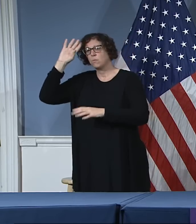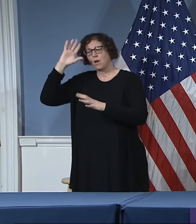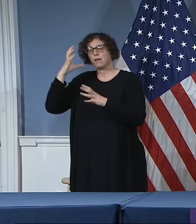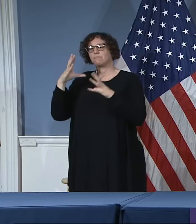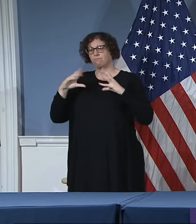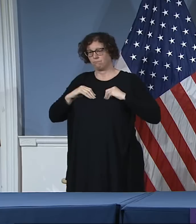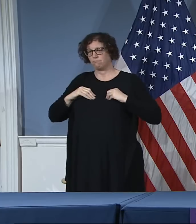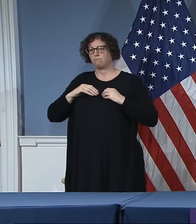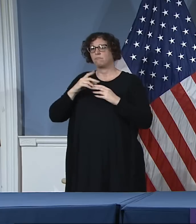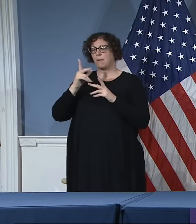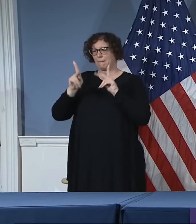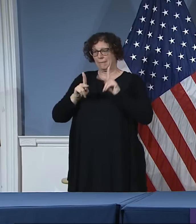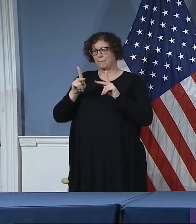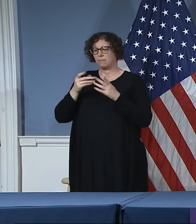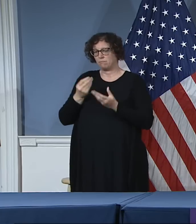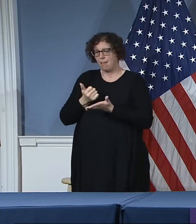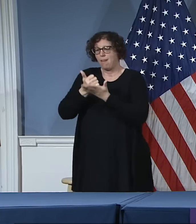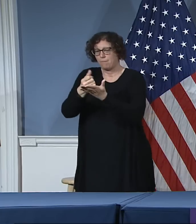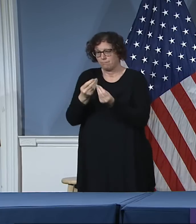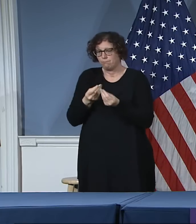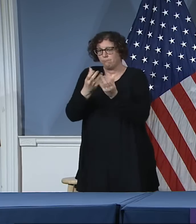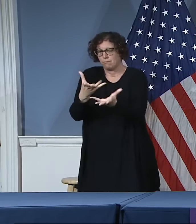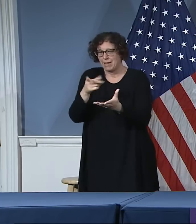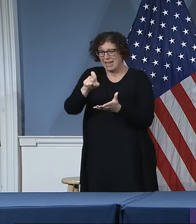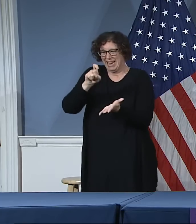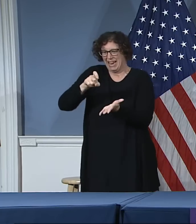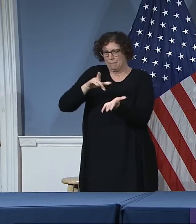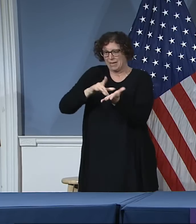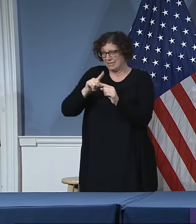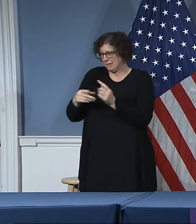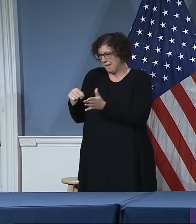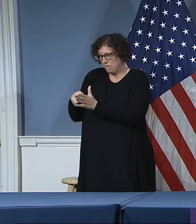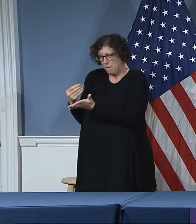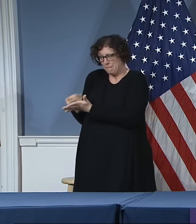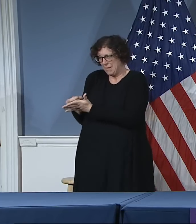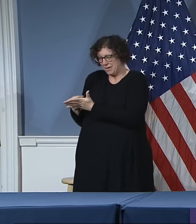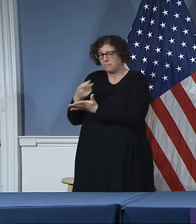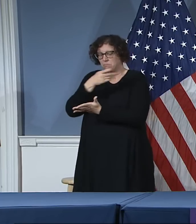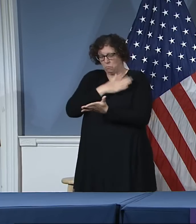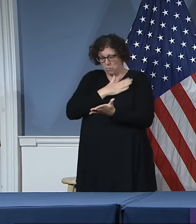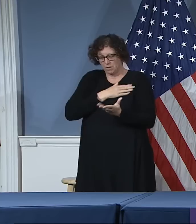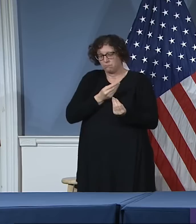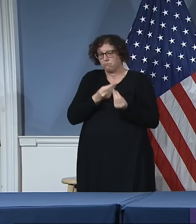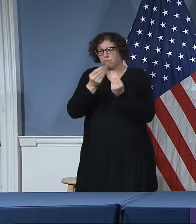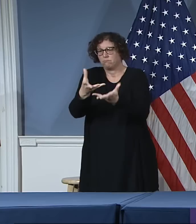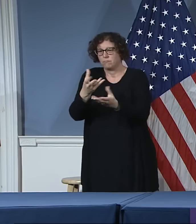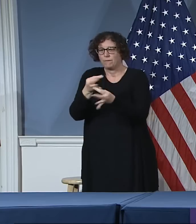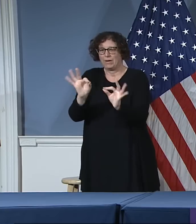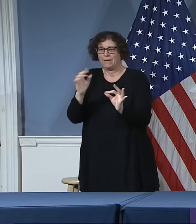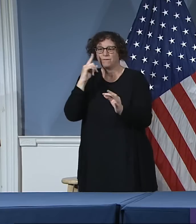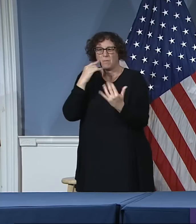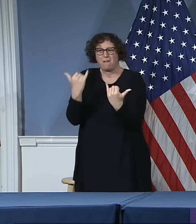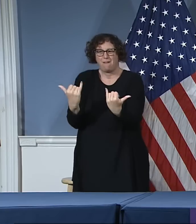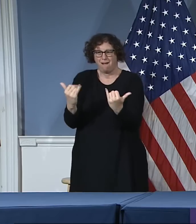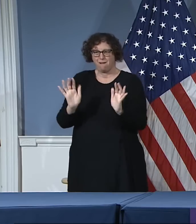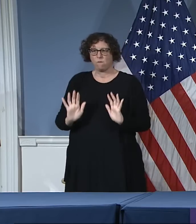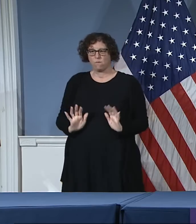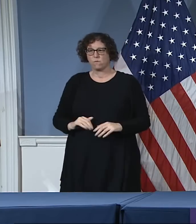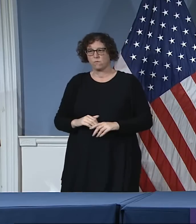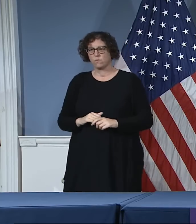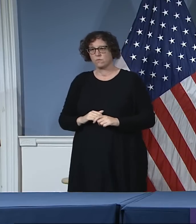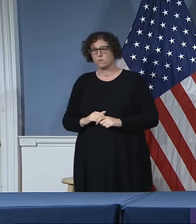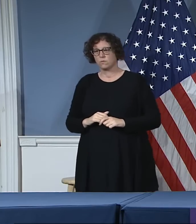Thank you. And one more question. It's being reported right now that 2 dorms of 45 people incarcerated at